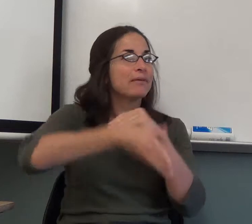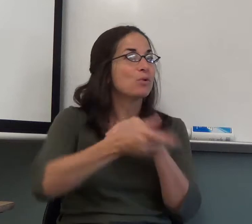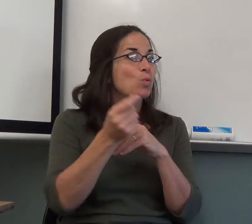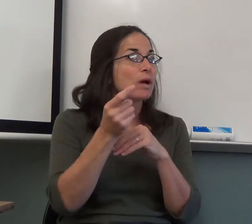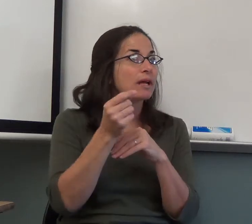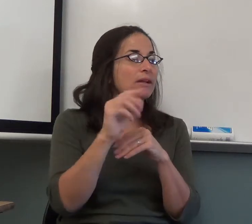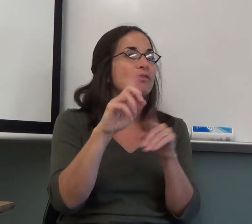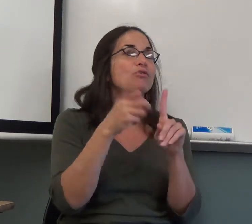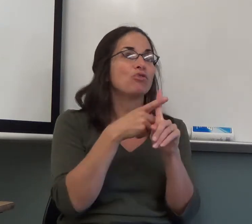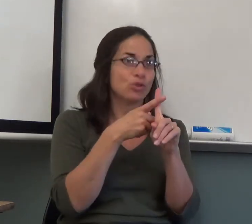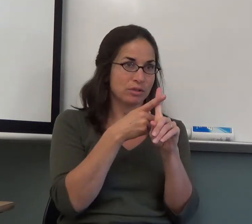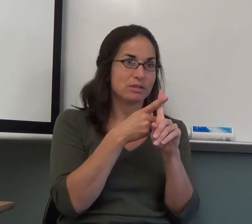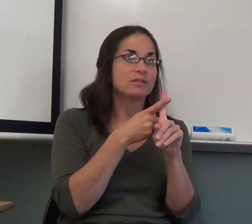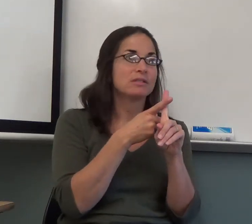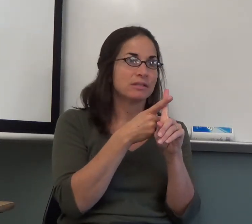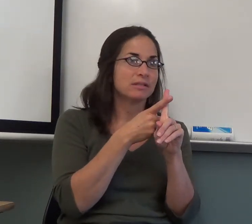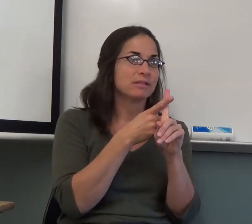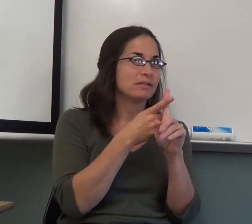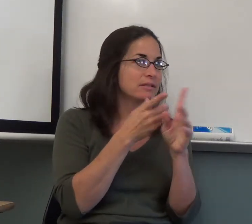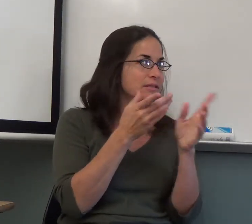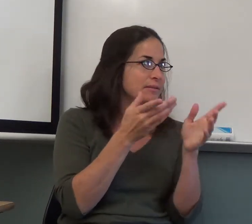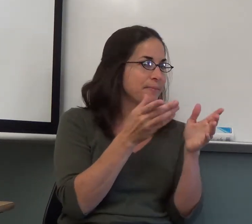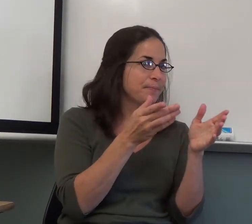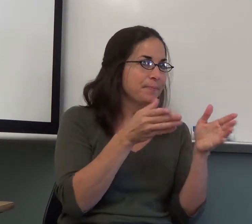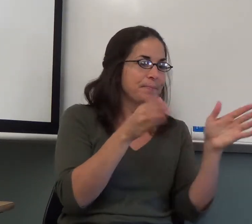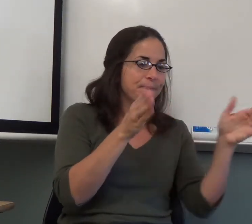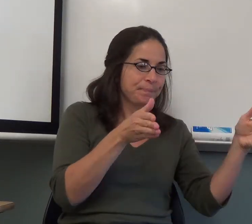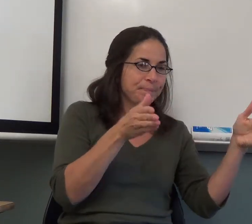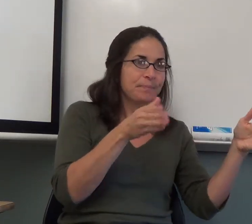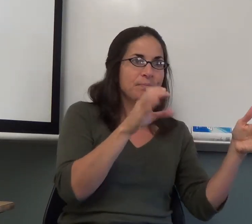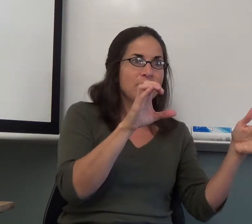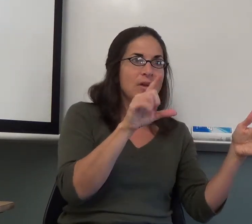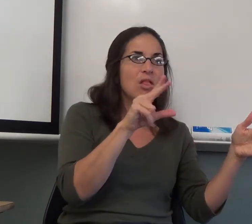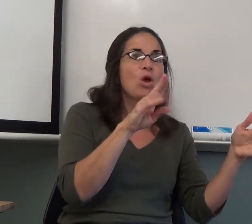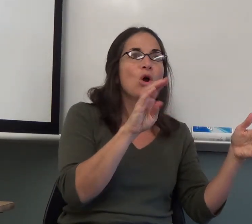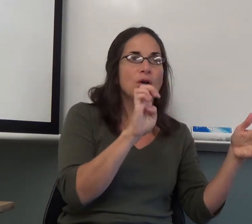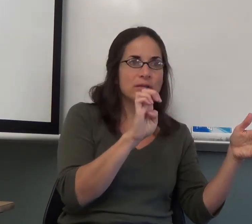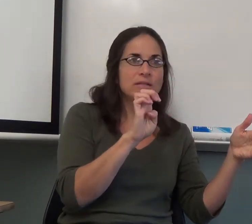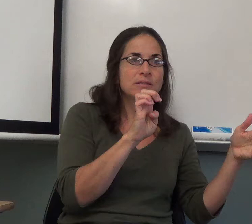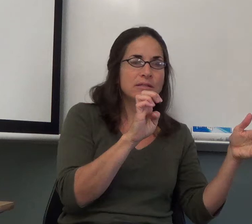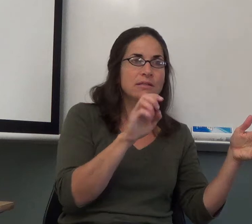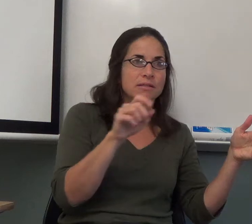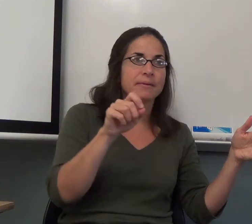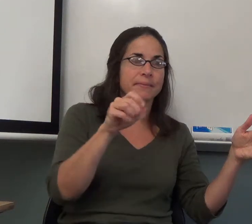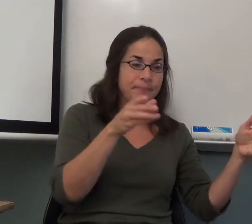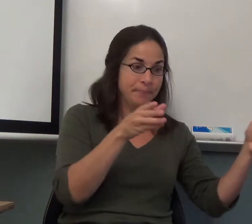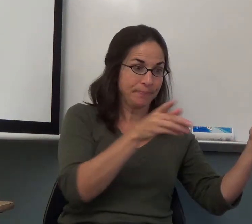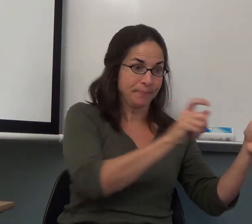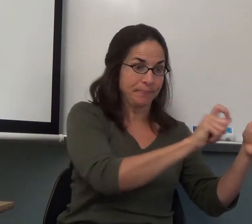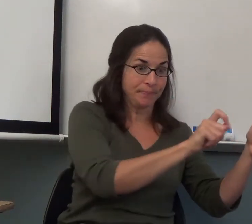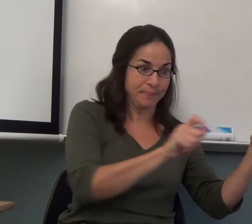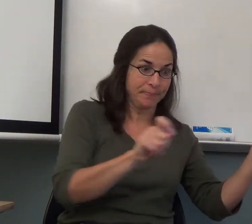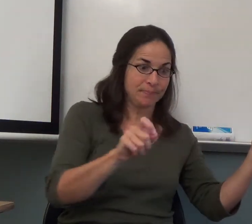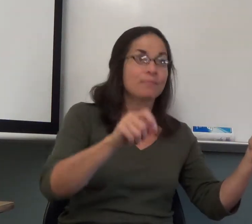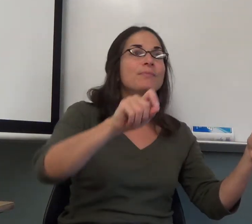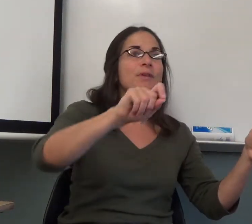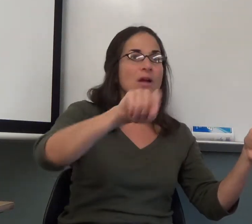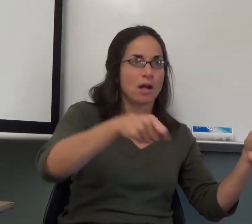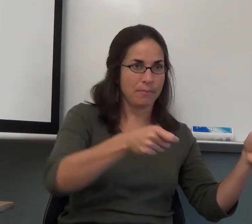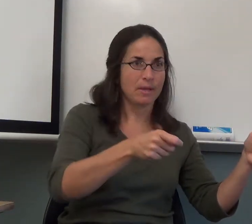first, what? Clause. After the first clause. Okay? After